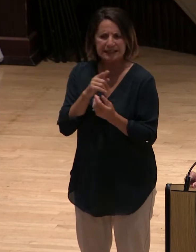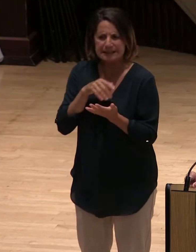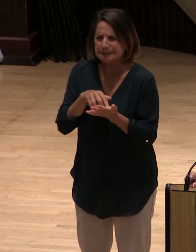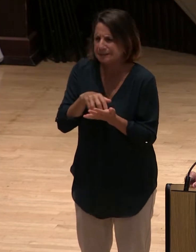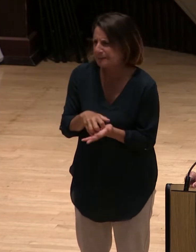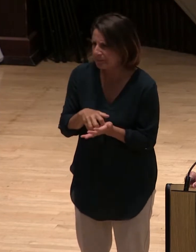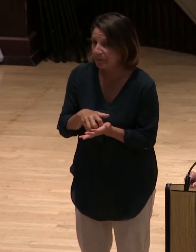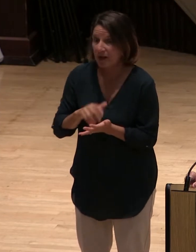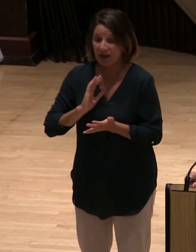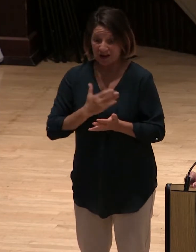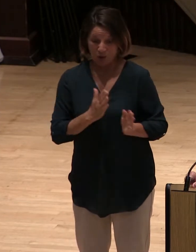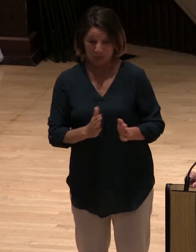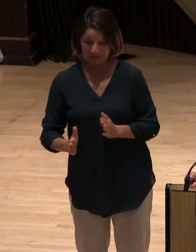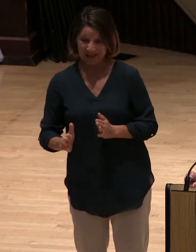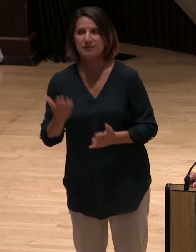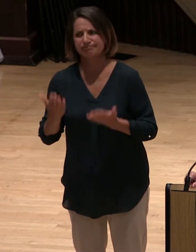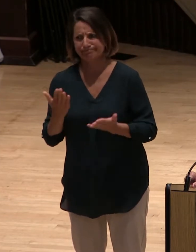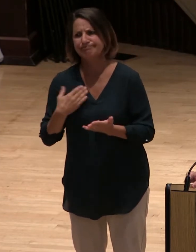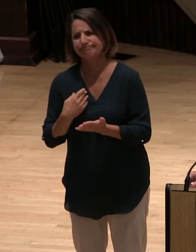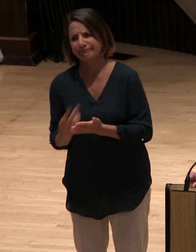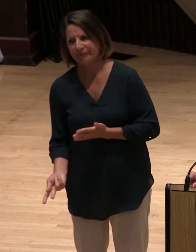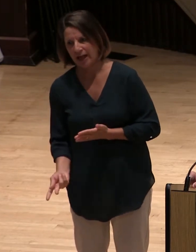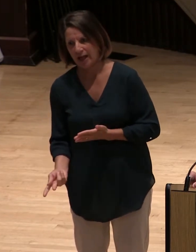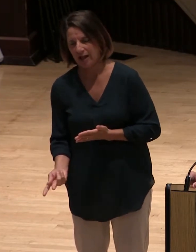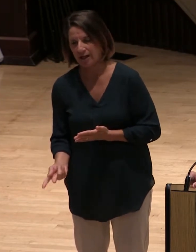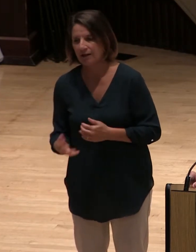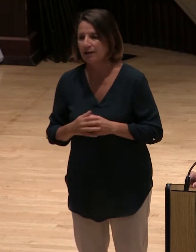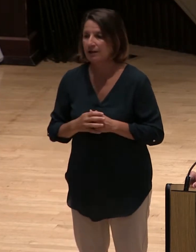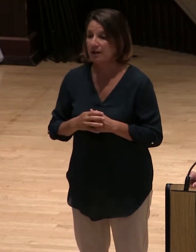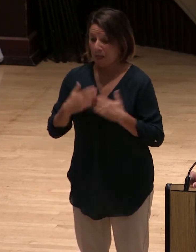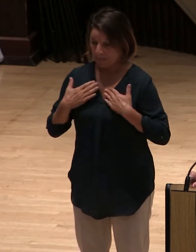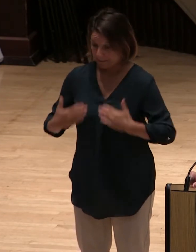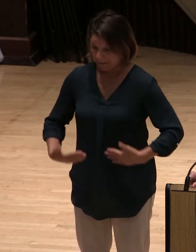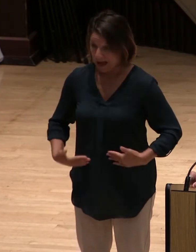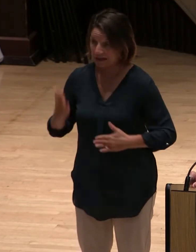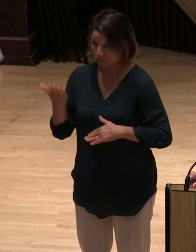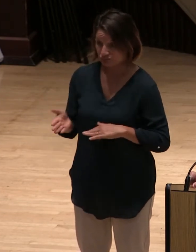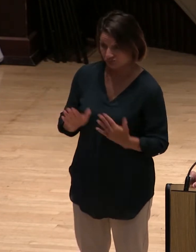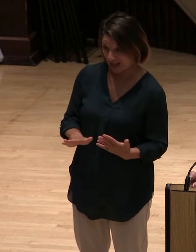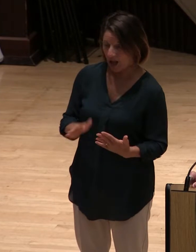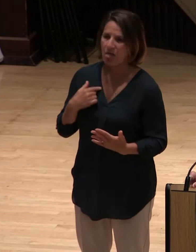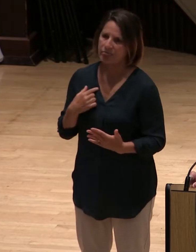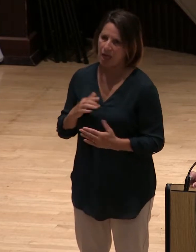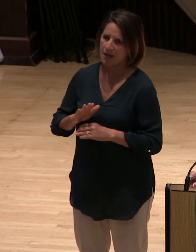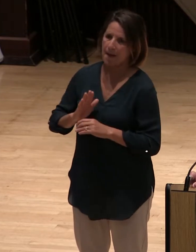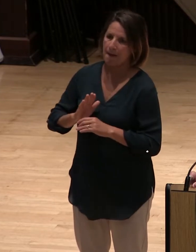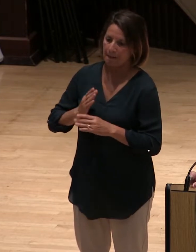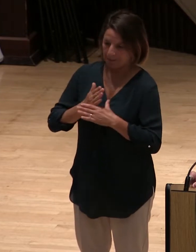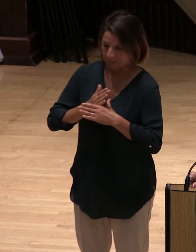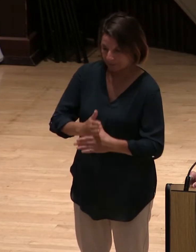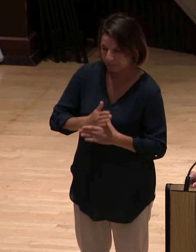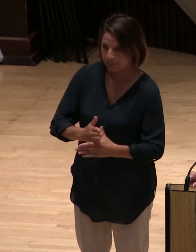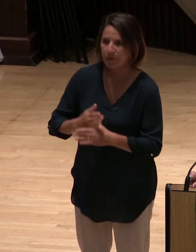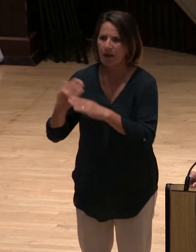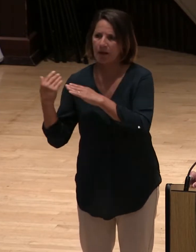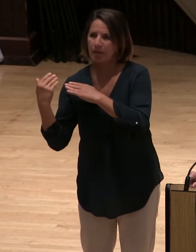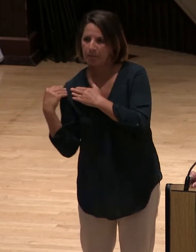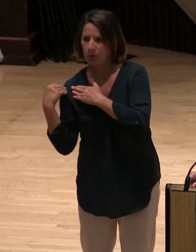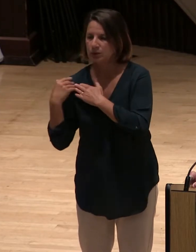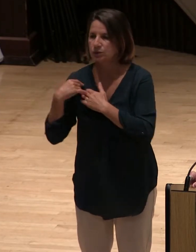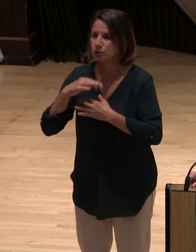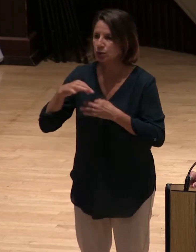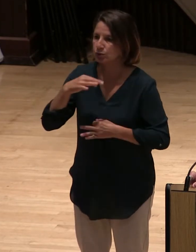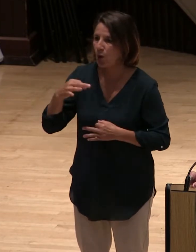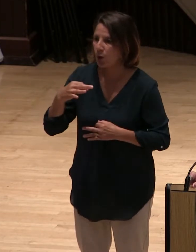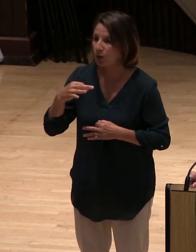are likely to fail. For a perishable body burdens the soul, and the earthen shelter